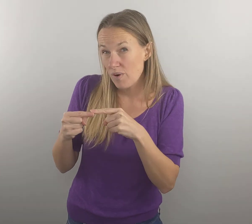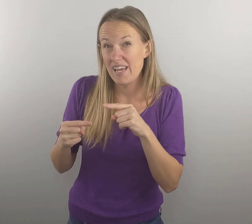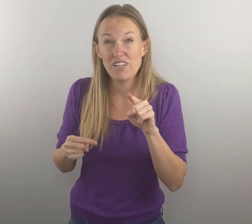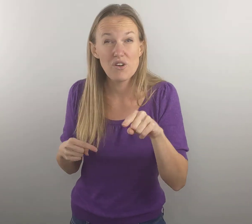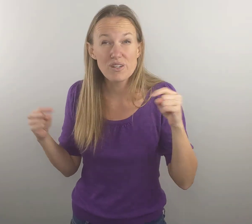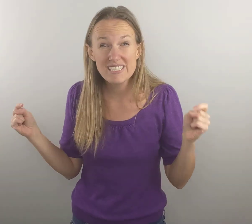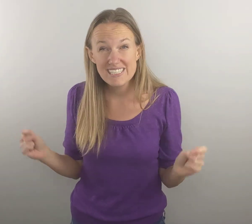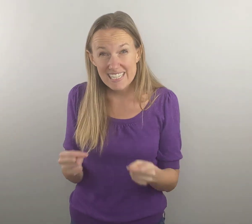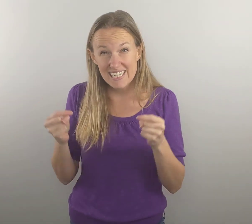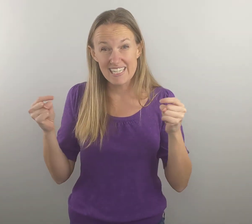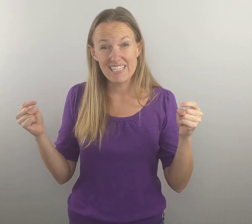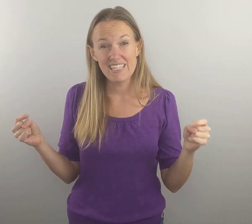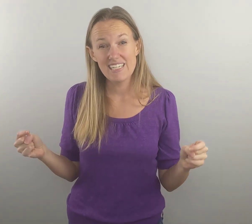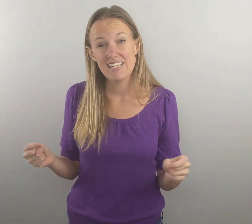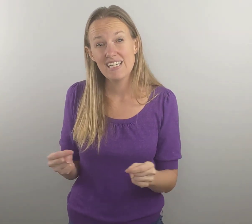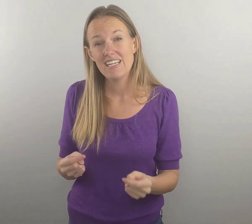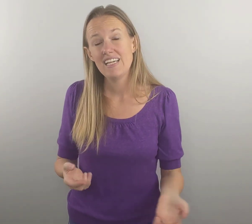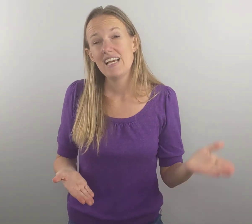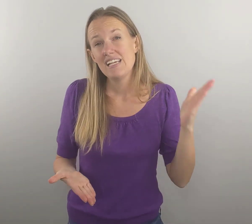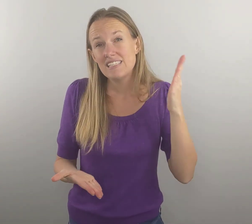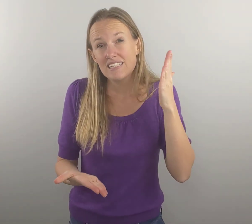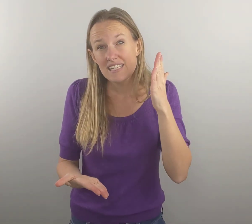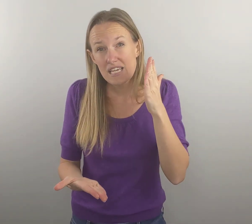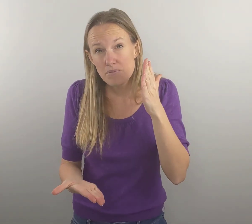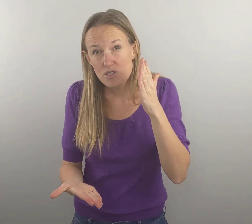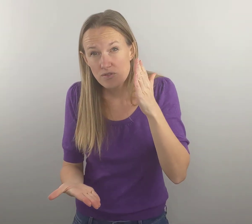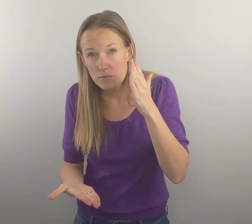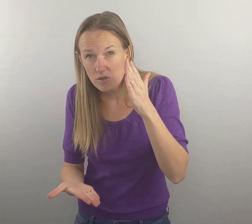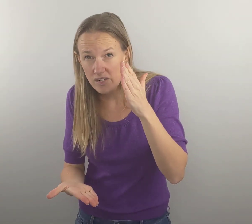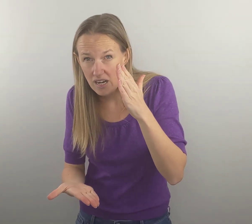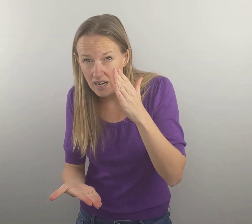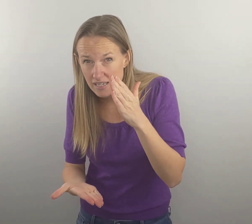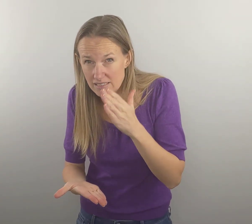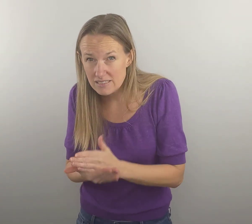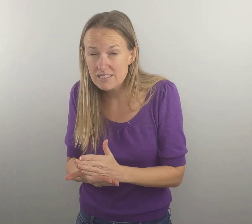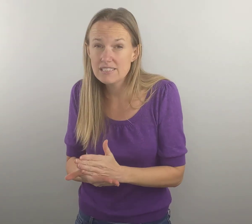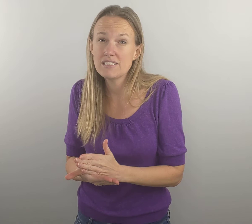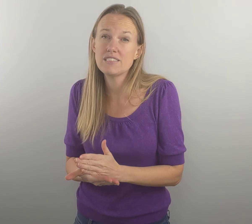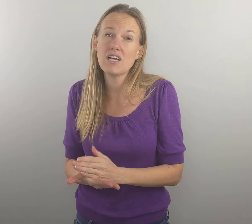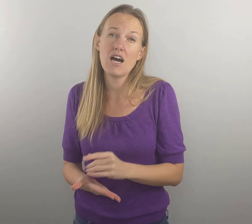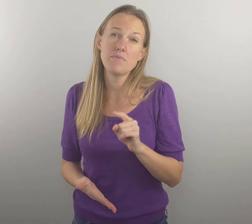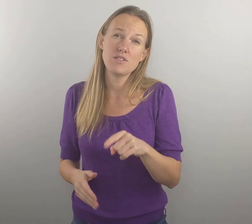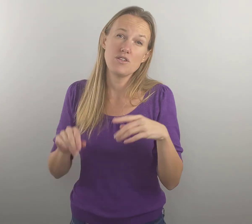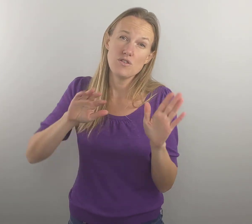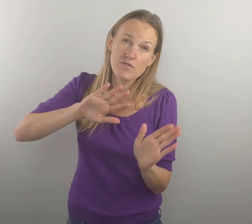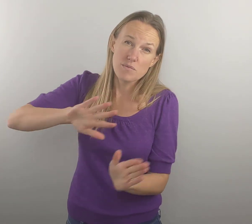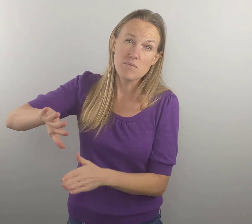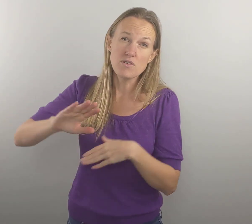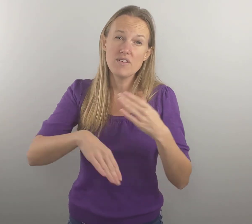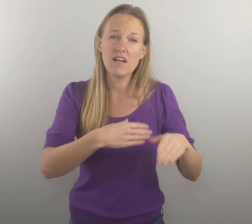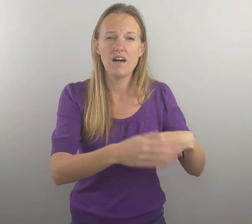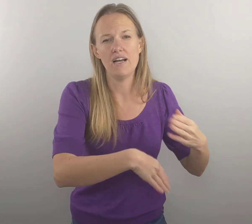when your sin keeps you from moving on, stops you from moving on,